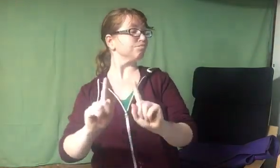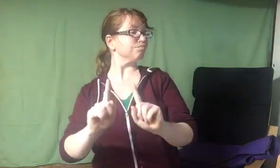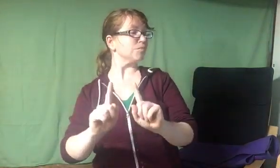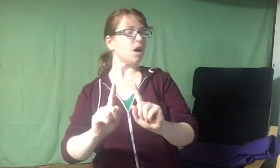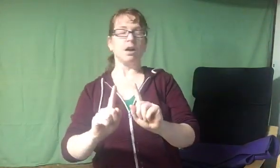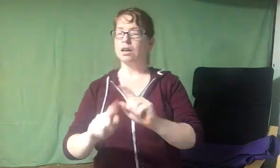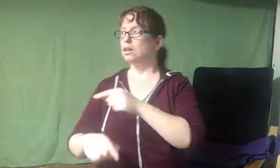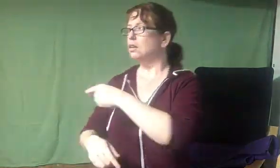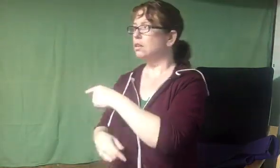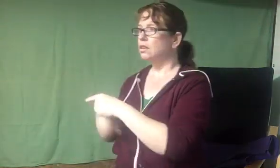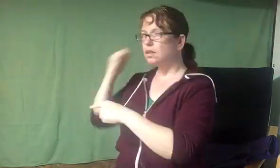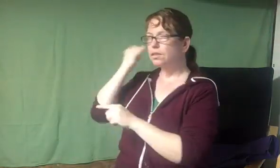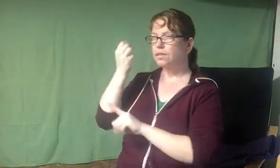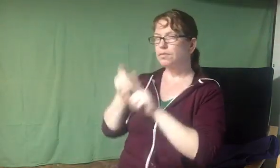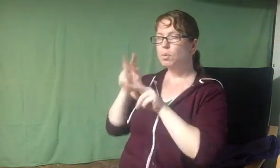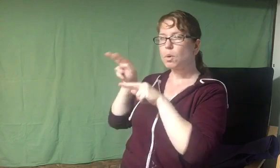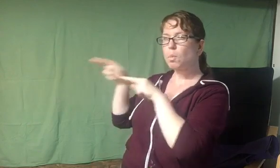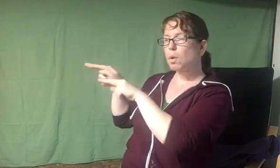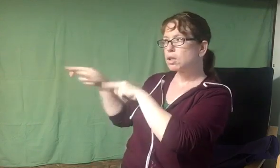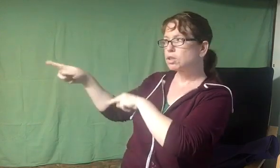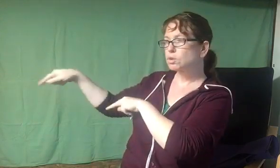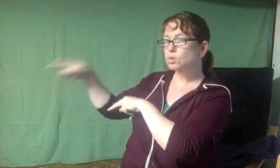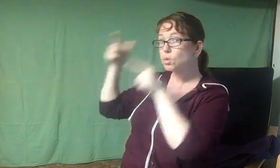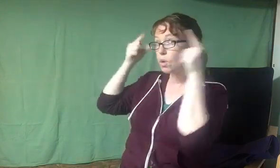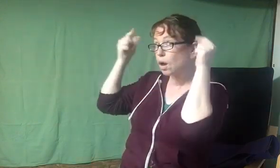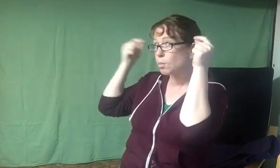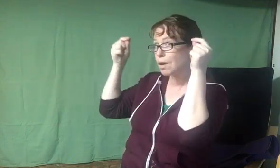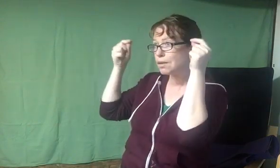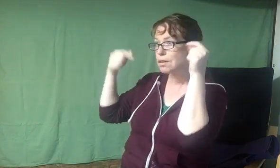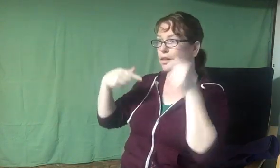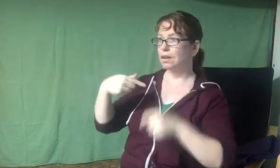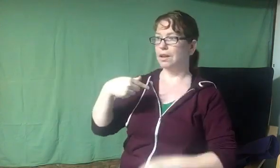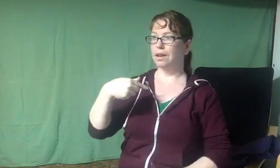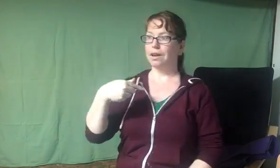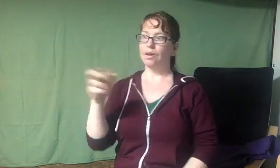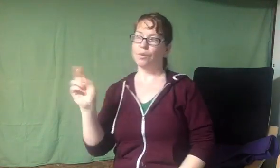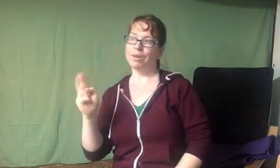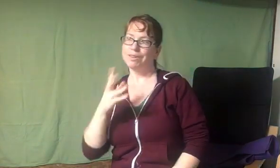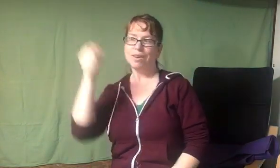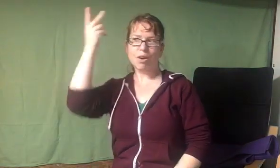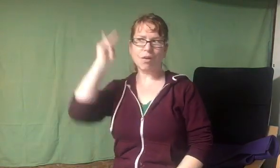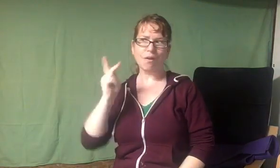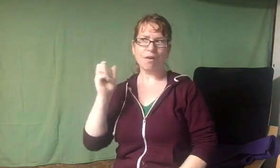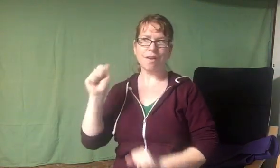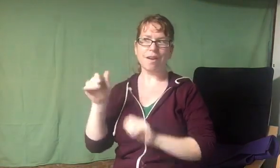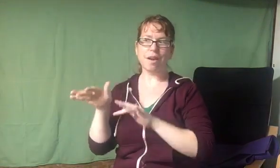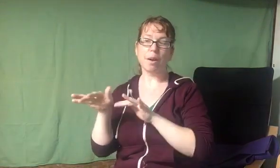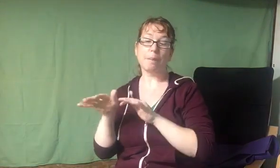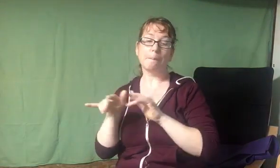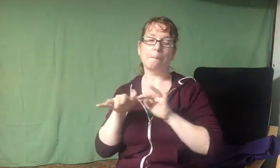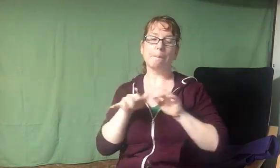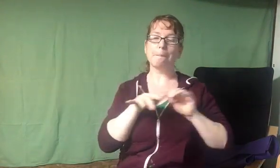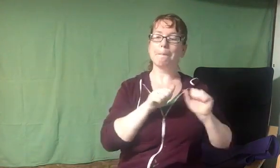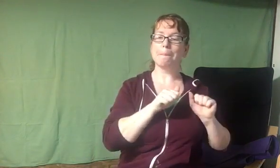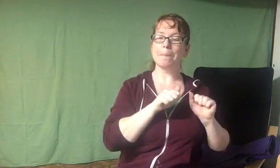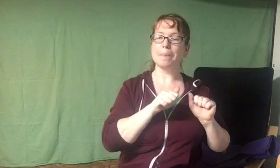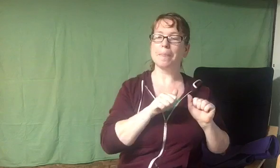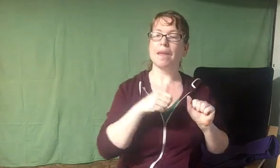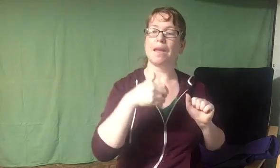watching the goblins, they wouldn't notice if she and Kirsty slipped away. There were some spare cones behind them. As the first goblin set off with a beanbag on his